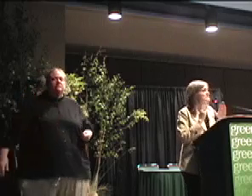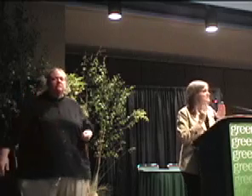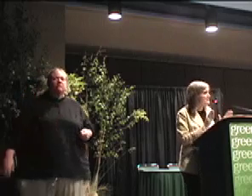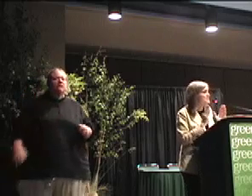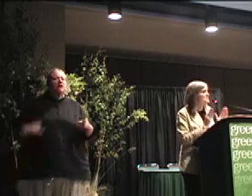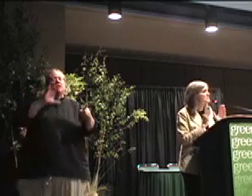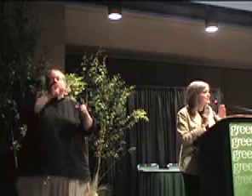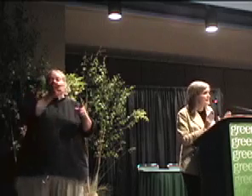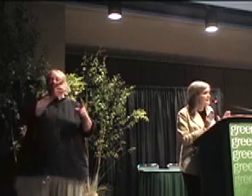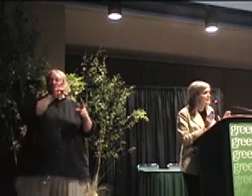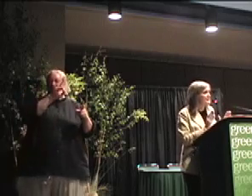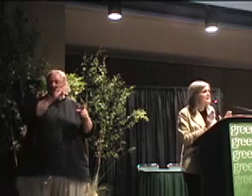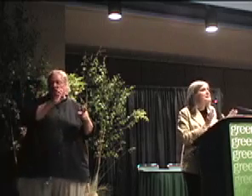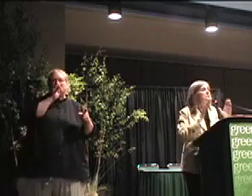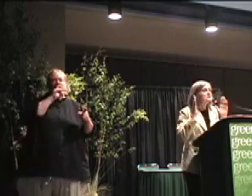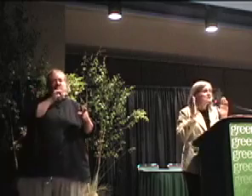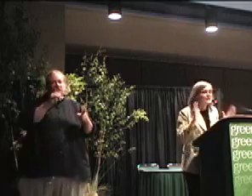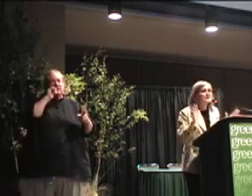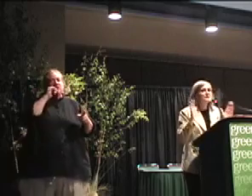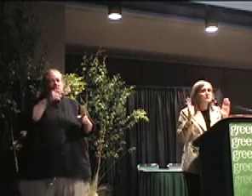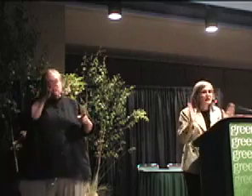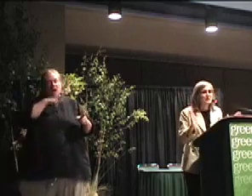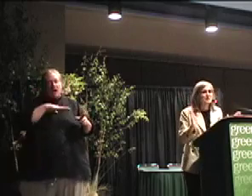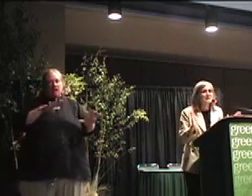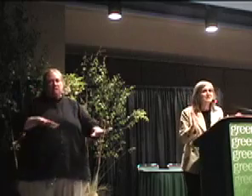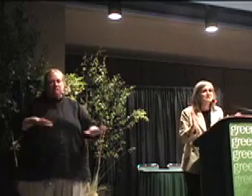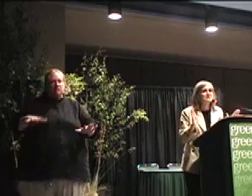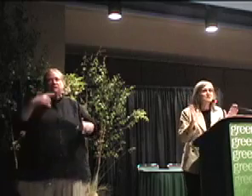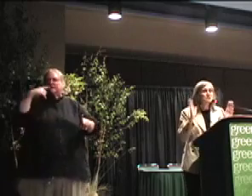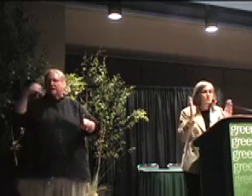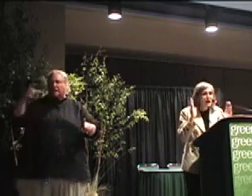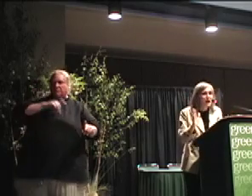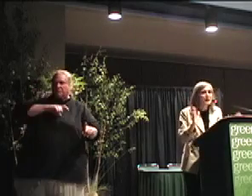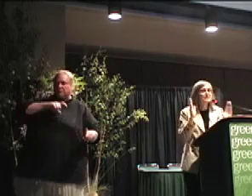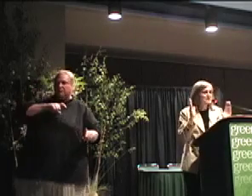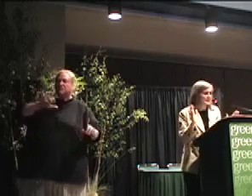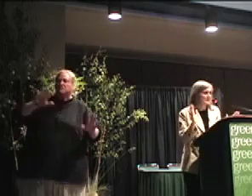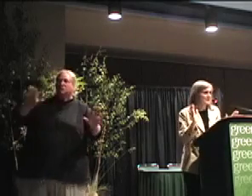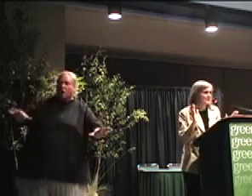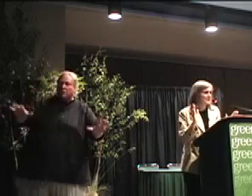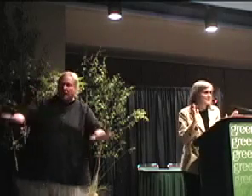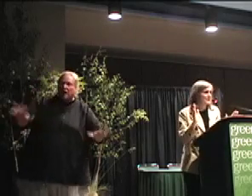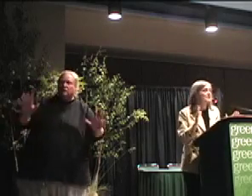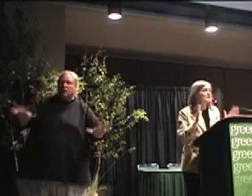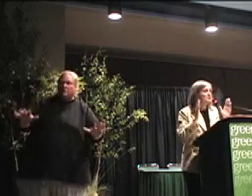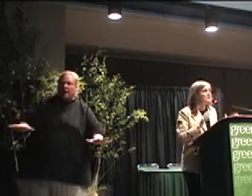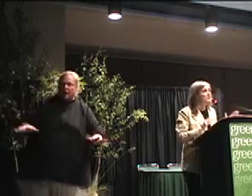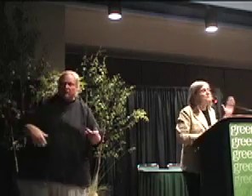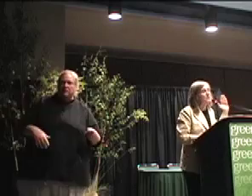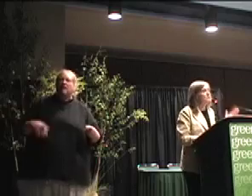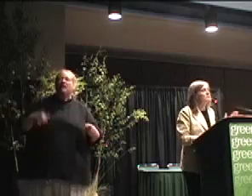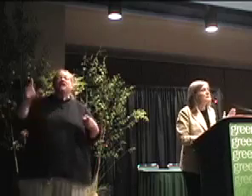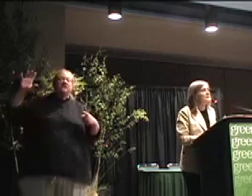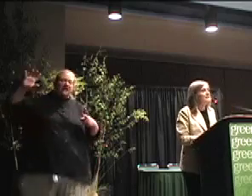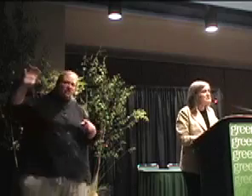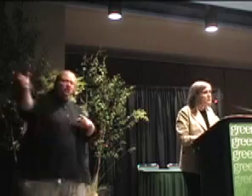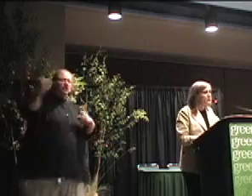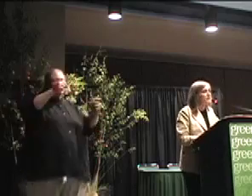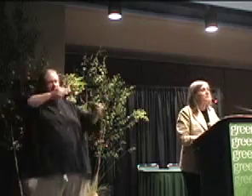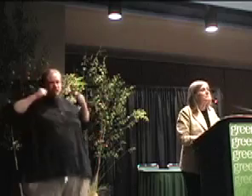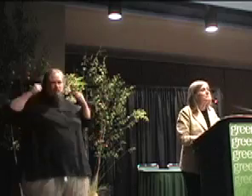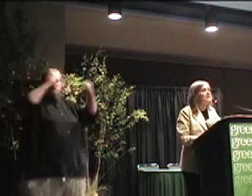Sharif is a very cool guy. He was telling the riot police to calm down. They took him. They threw him